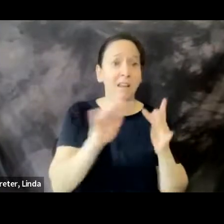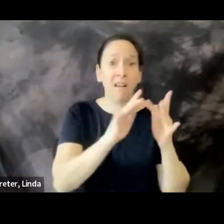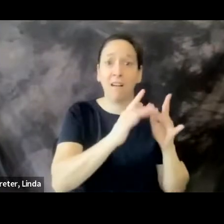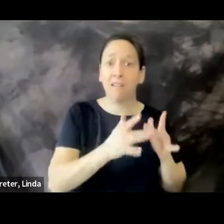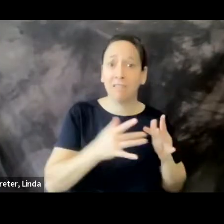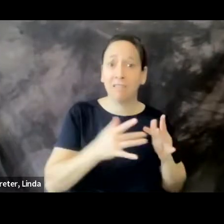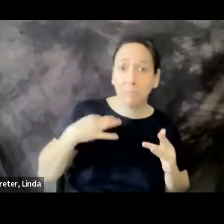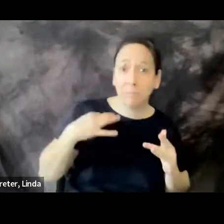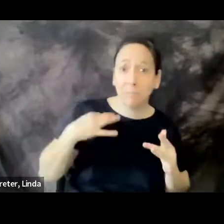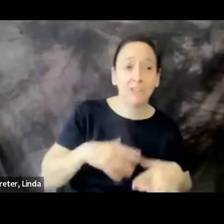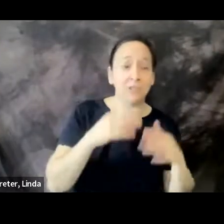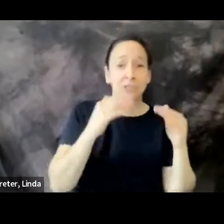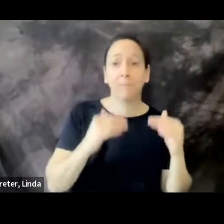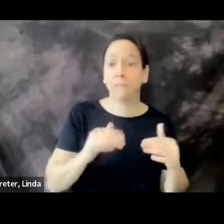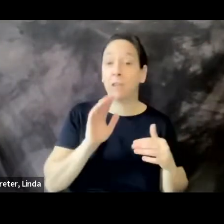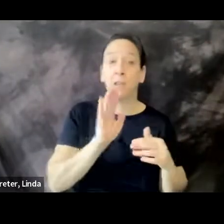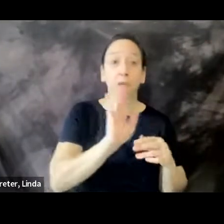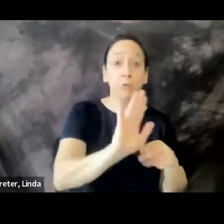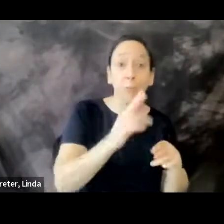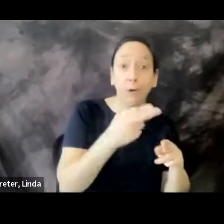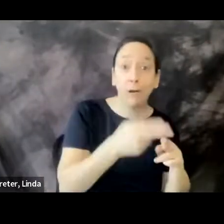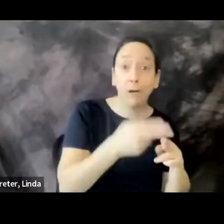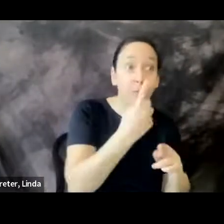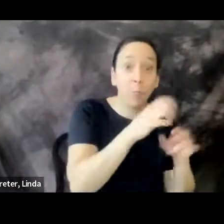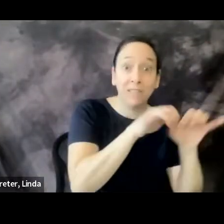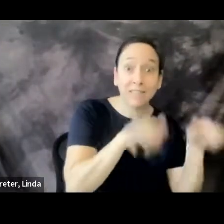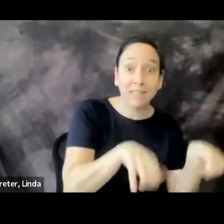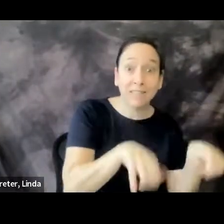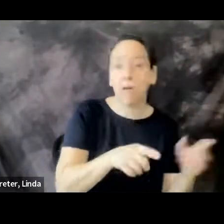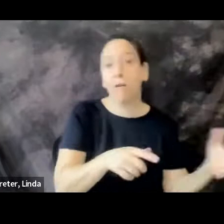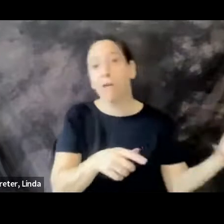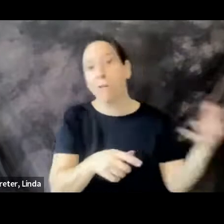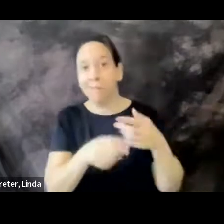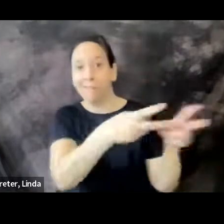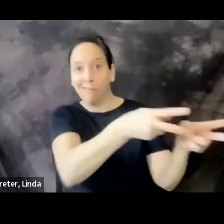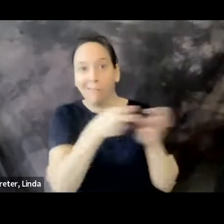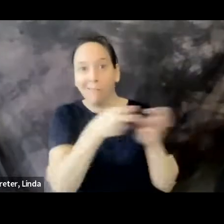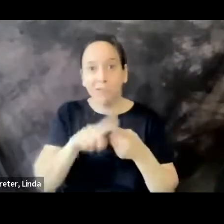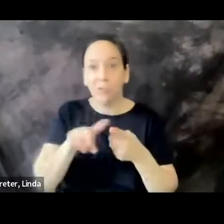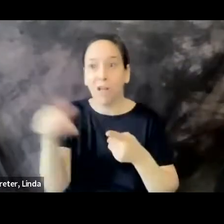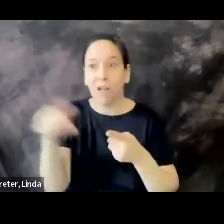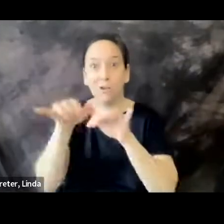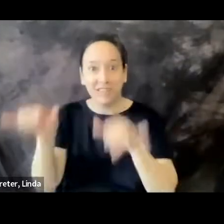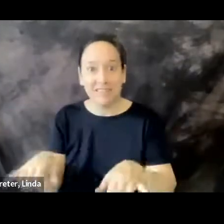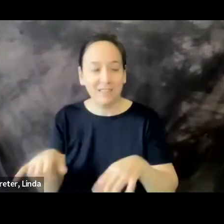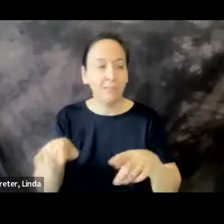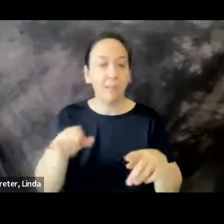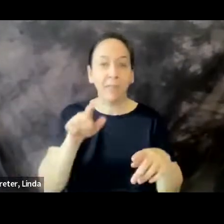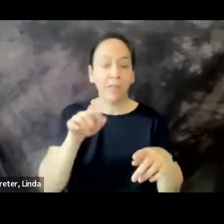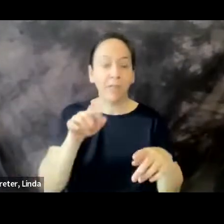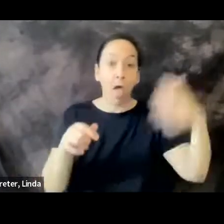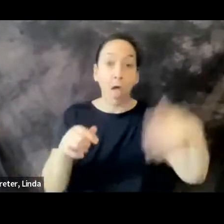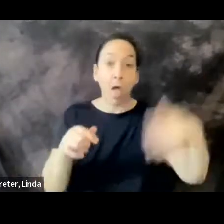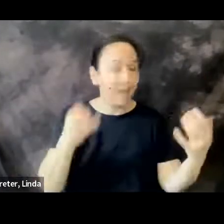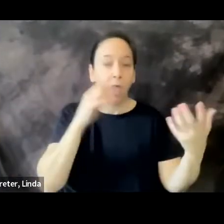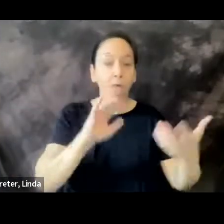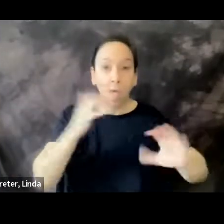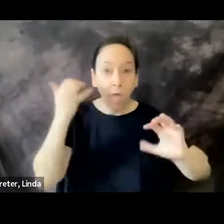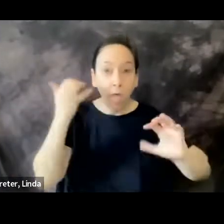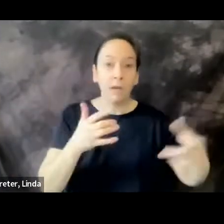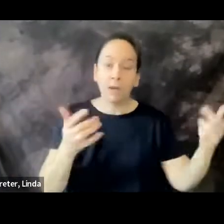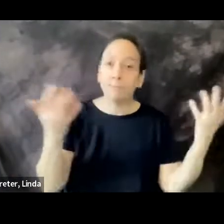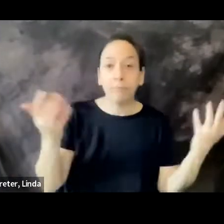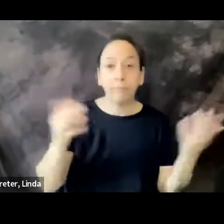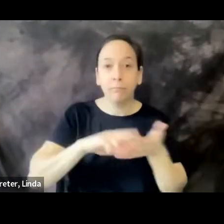or matching your name from one system to another, can go wrong and can cut people's benefits or deny them. So I want to